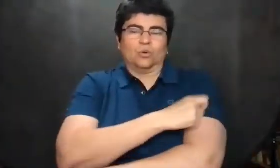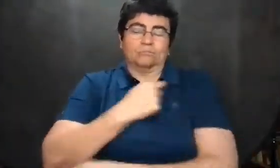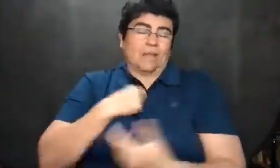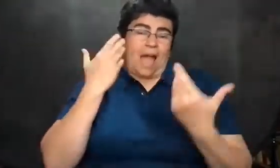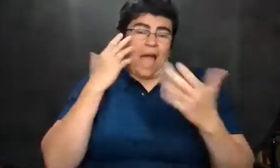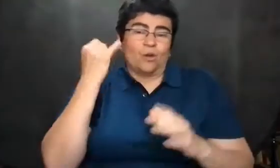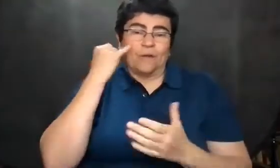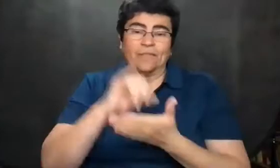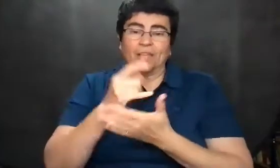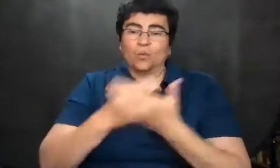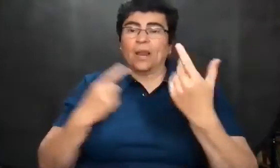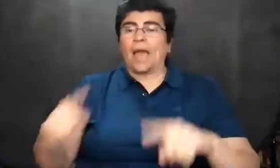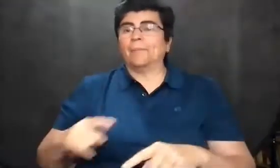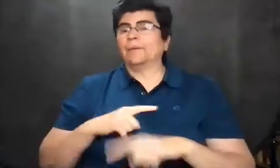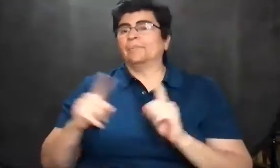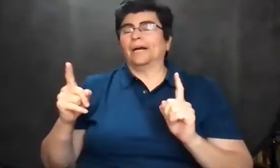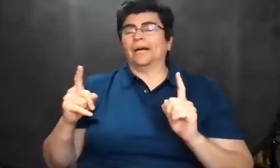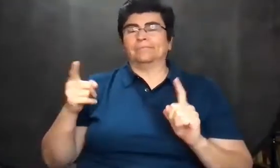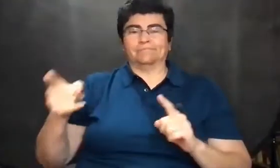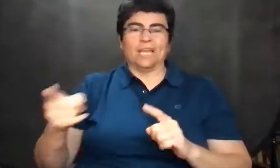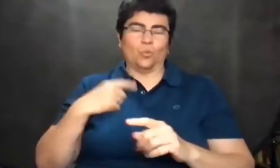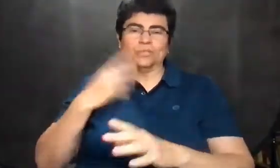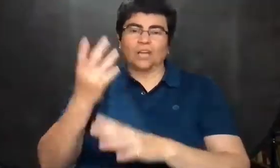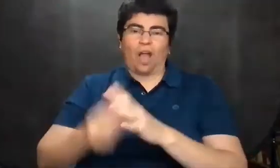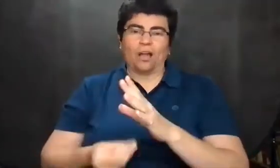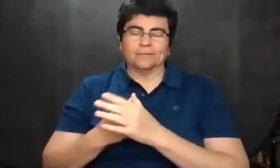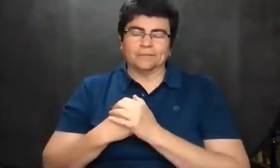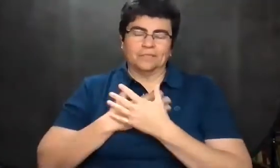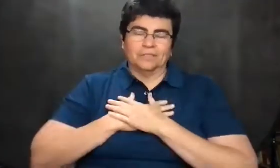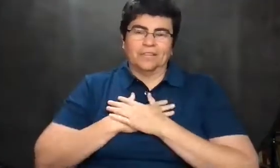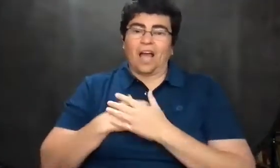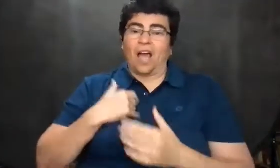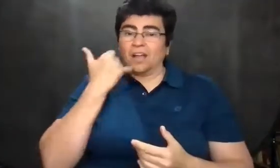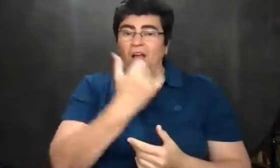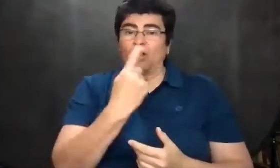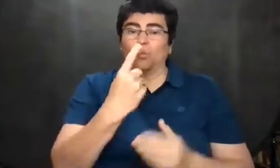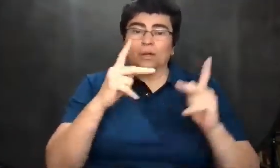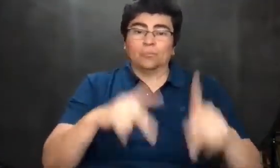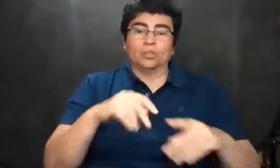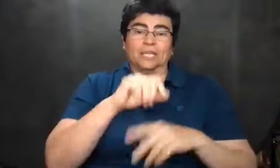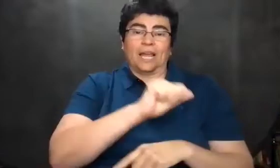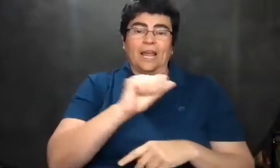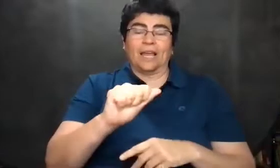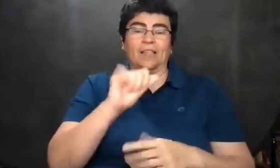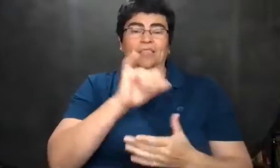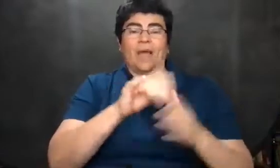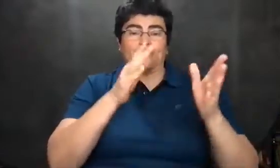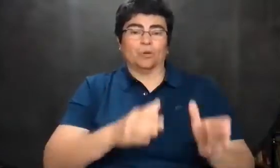happened or not. All I know is that Sammy was gone, and I called one person in AA. You know, that person was my sponsor.